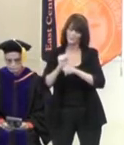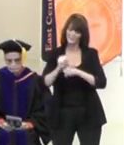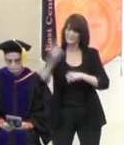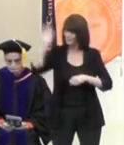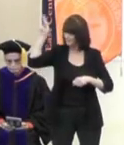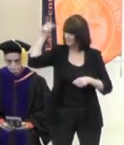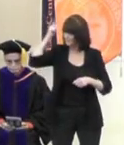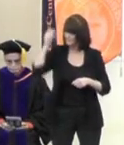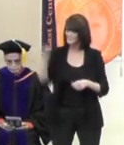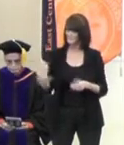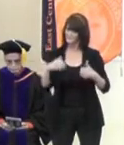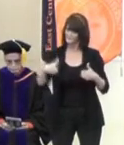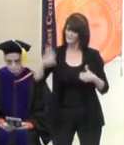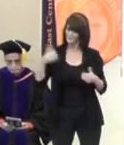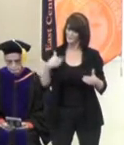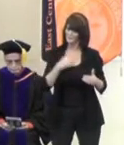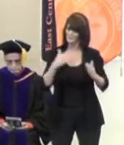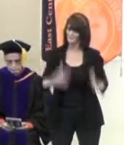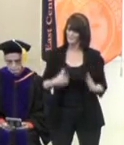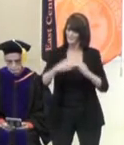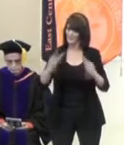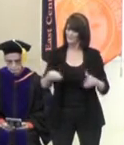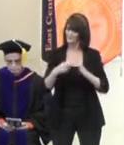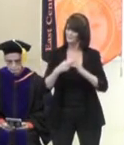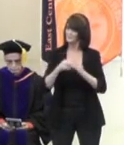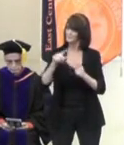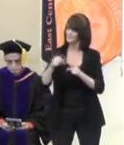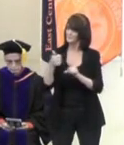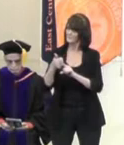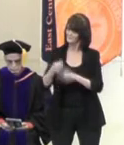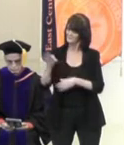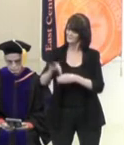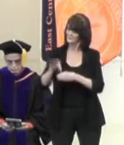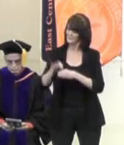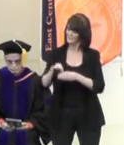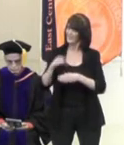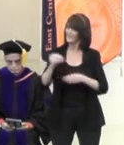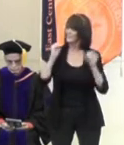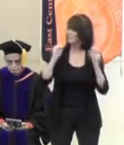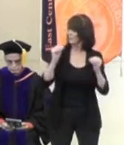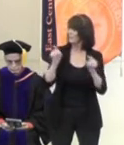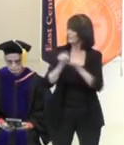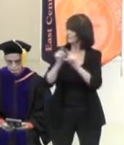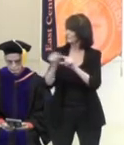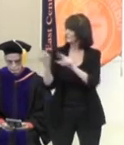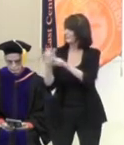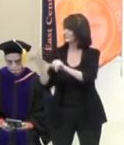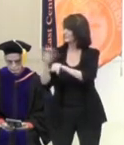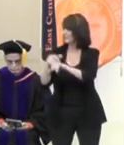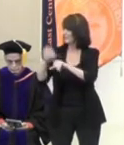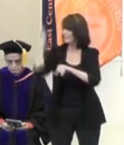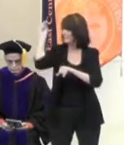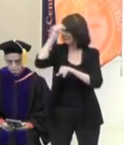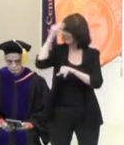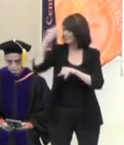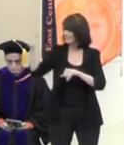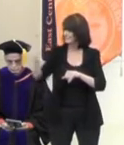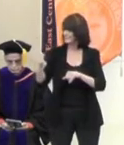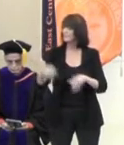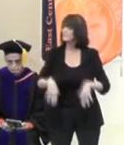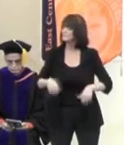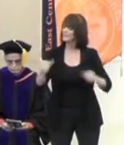was the youngest member of the House of Representatives when he was elected and taught at McAllister High School, taking a leave